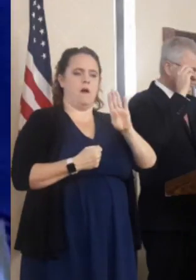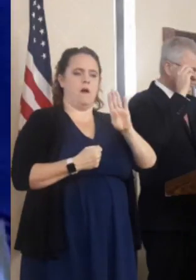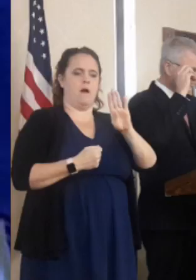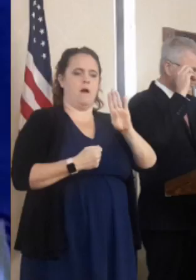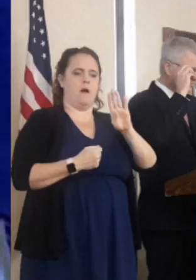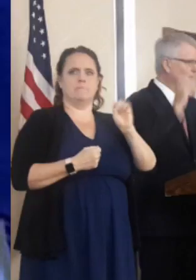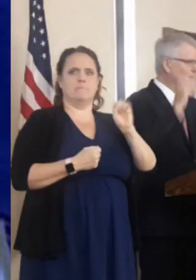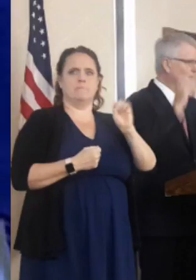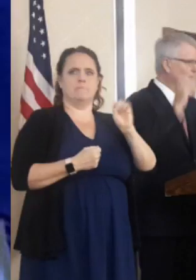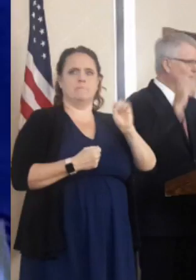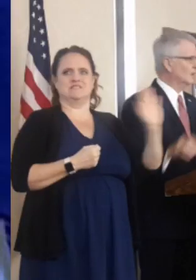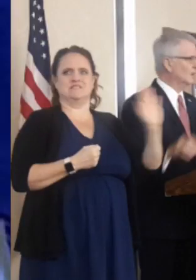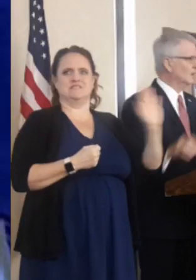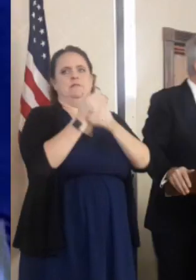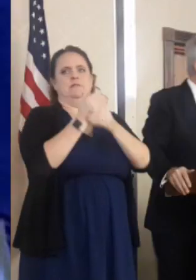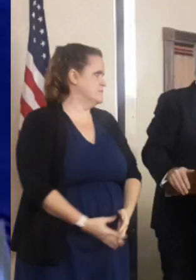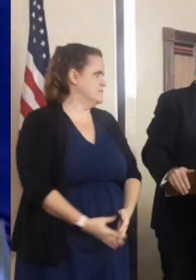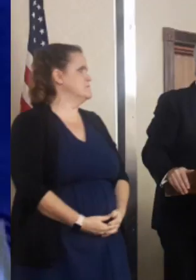Thank you.